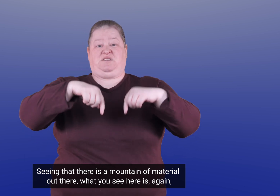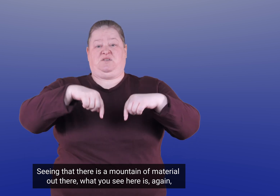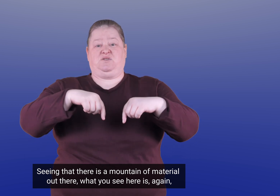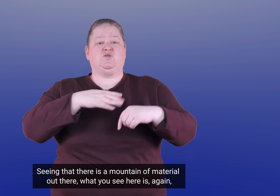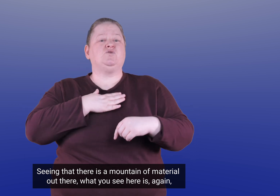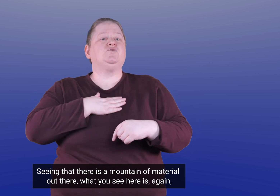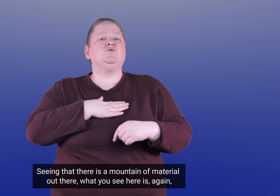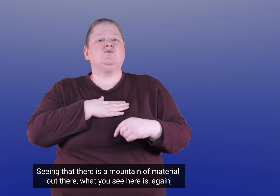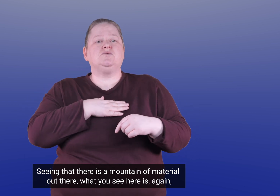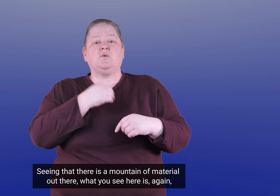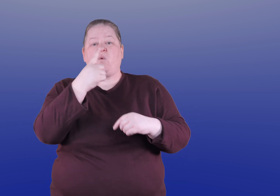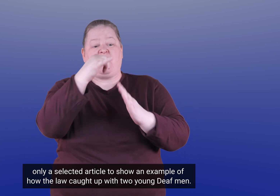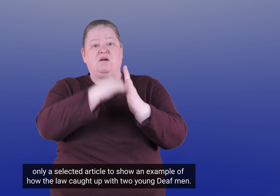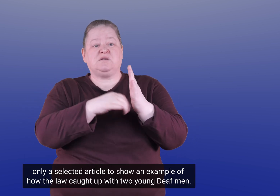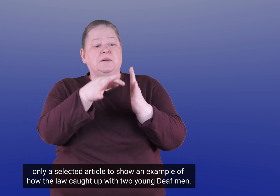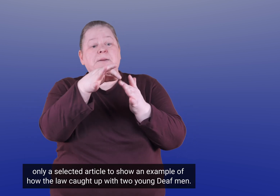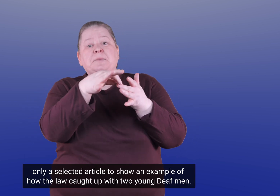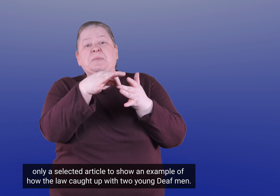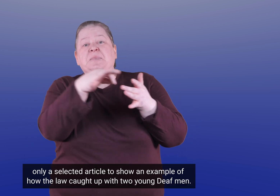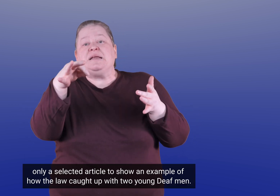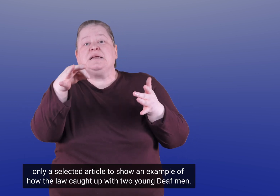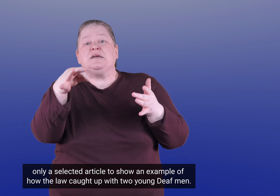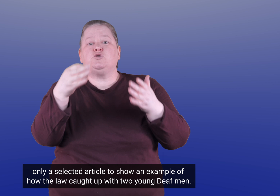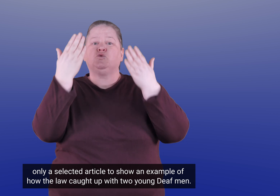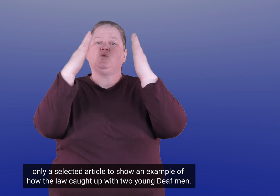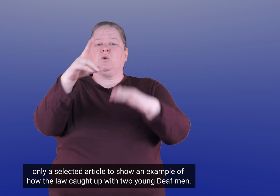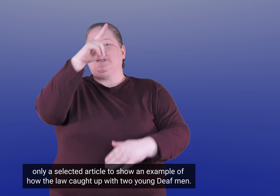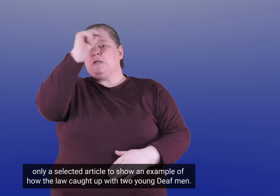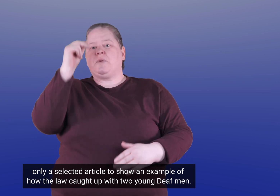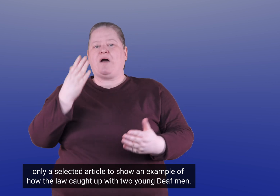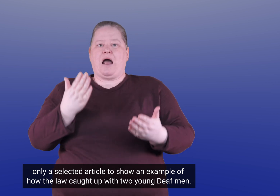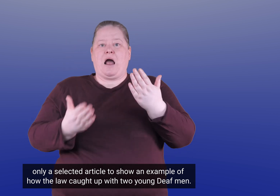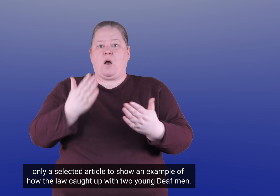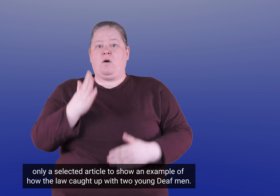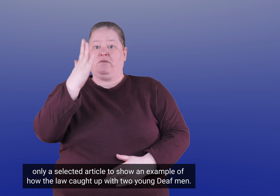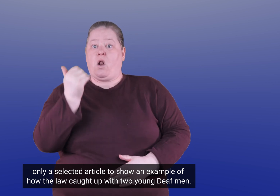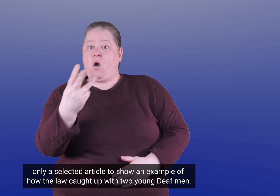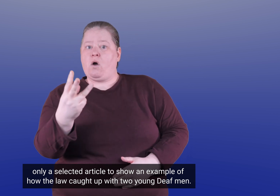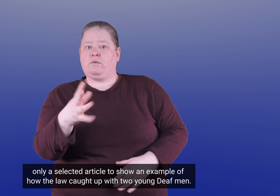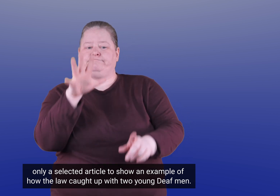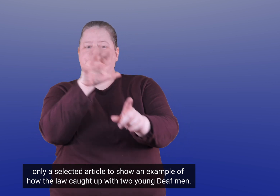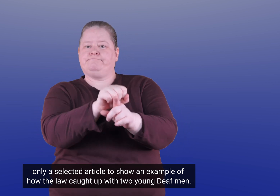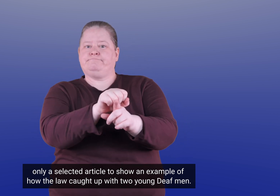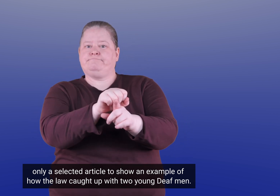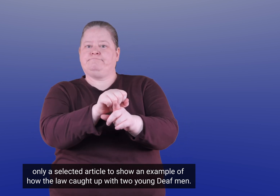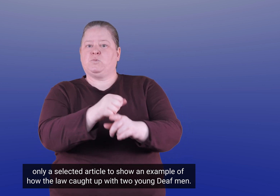what you see here is, again, only a selected article to show an example of how the law caught up with two young deaf